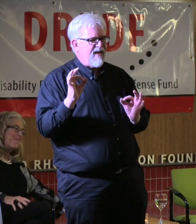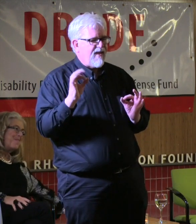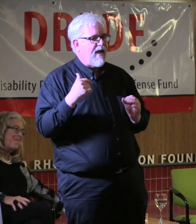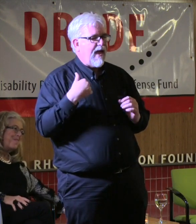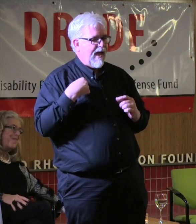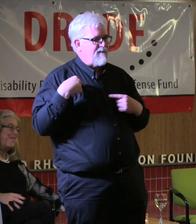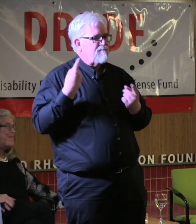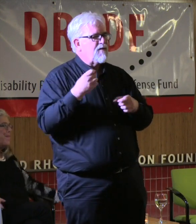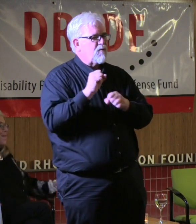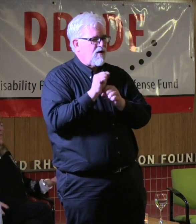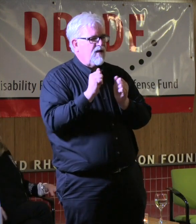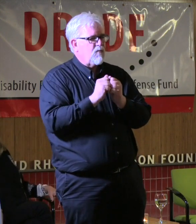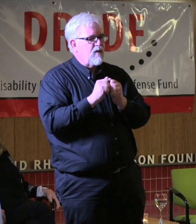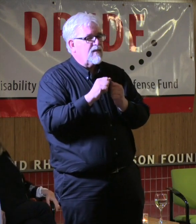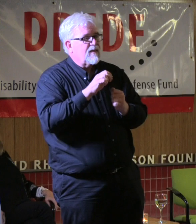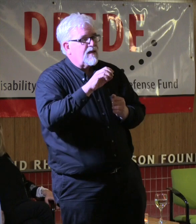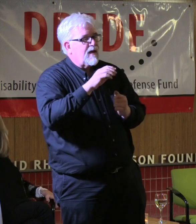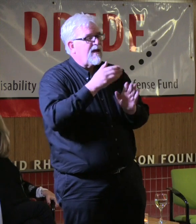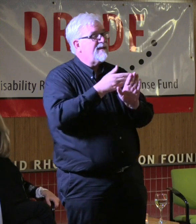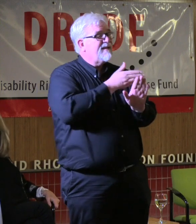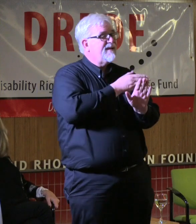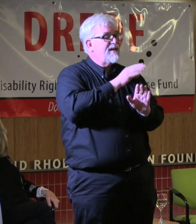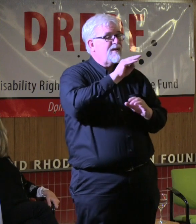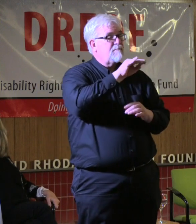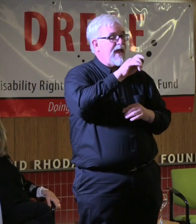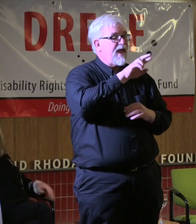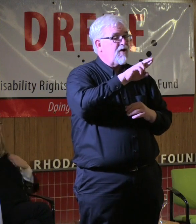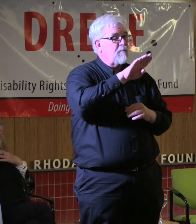I'd been working with Bloomberg before, but he didn't get it.